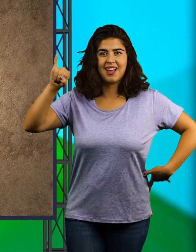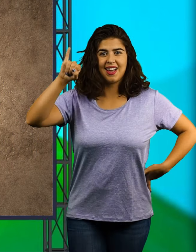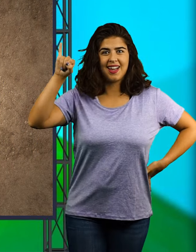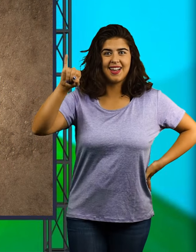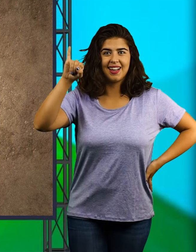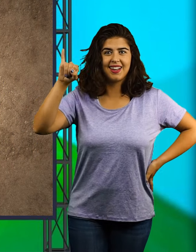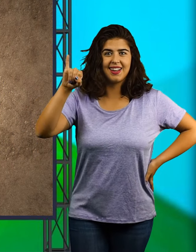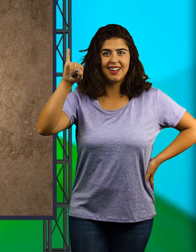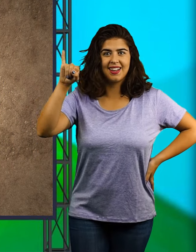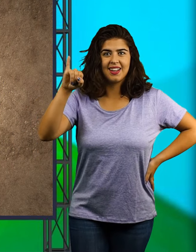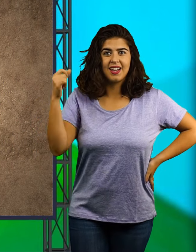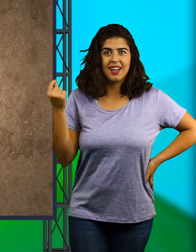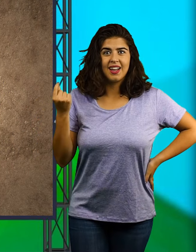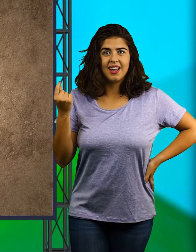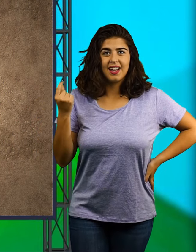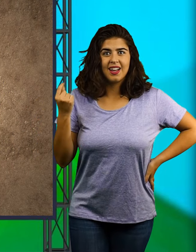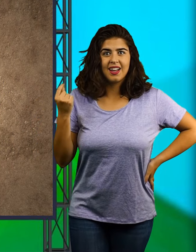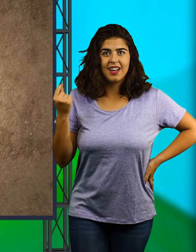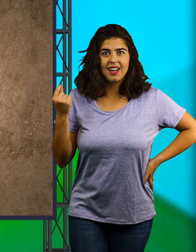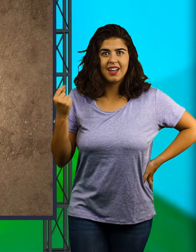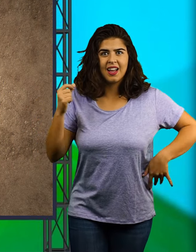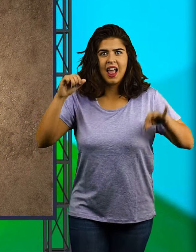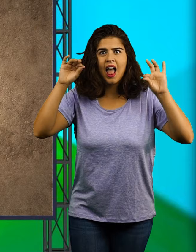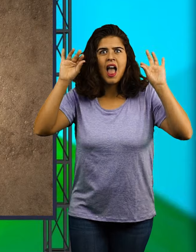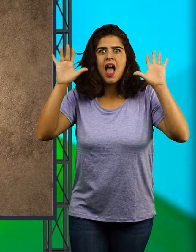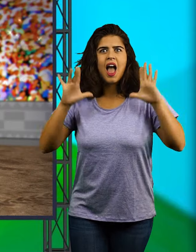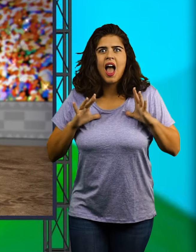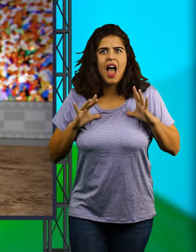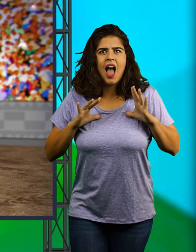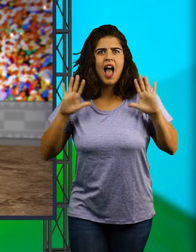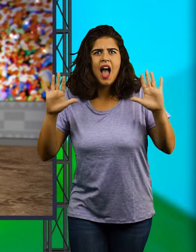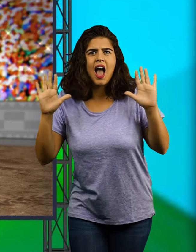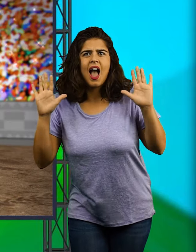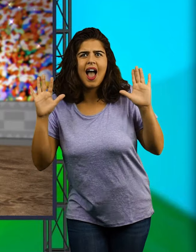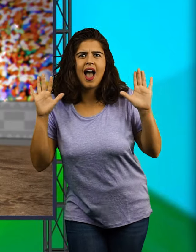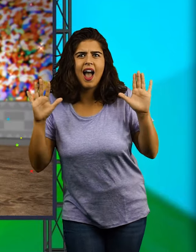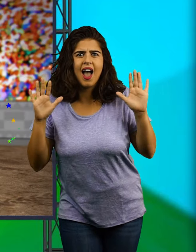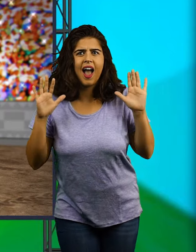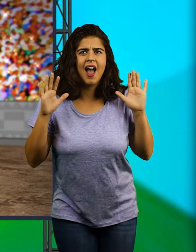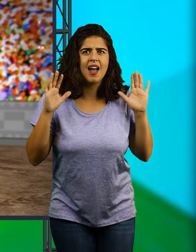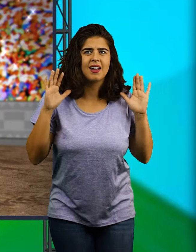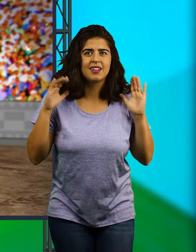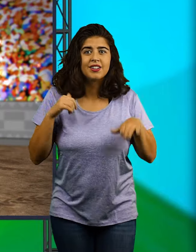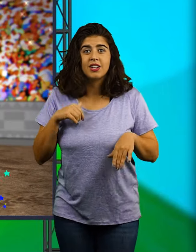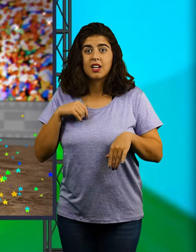I is the first letter in incredible. Dragon is incredible at